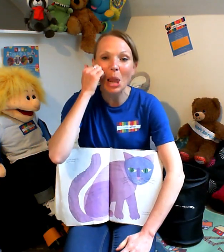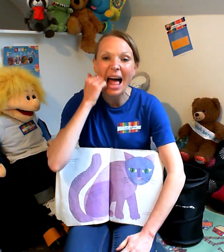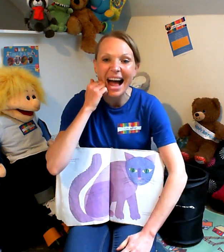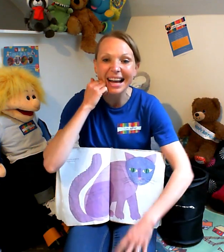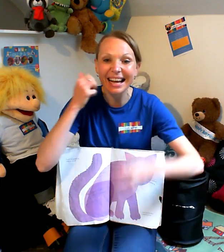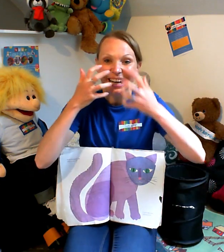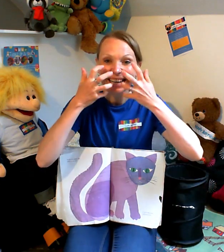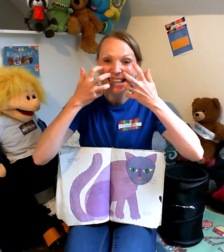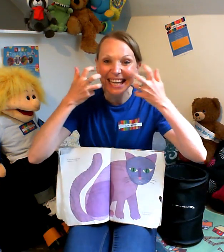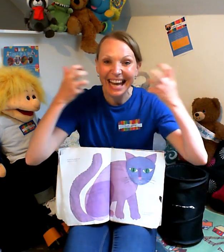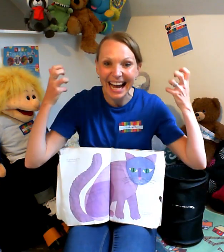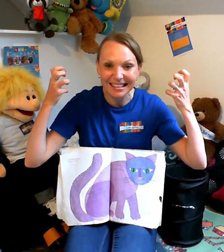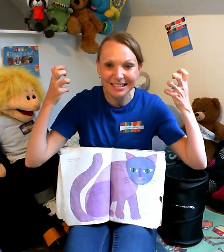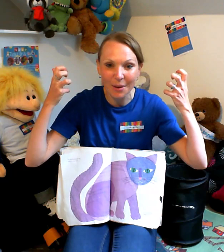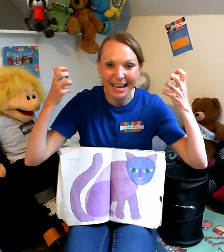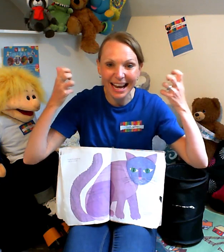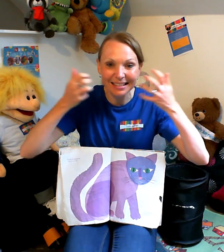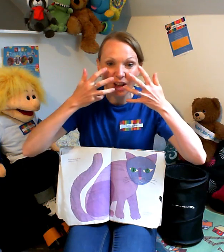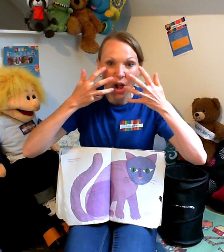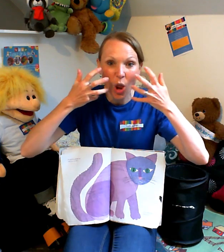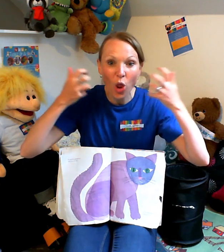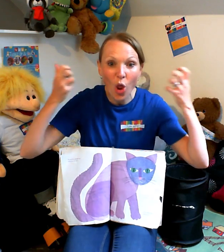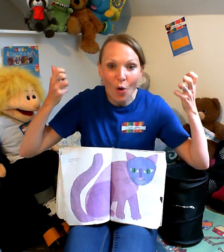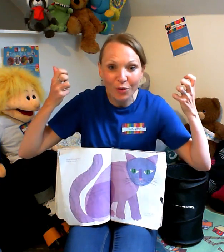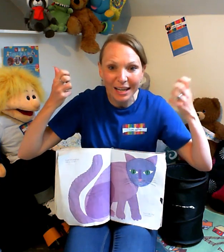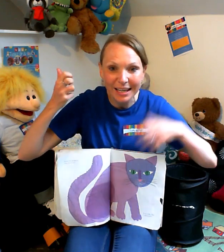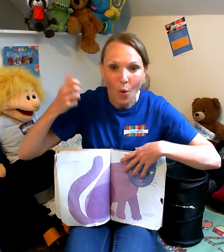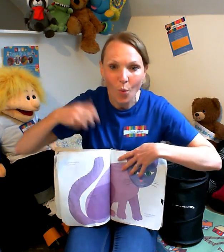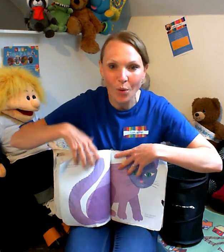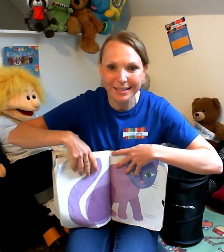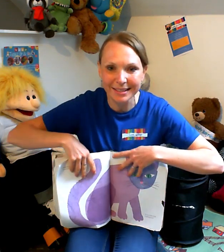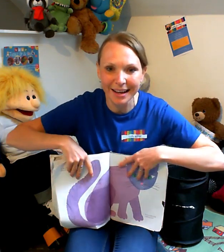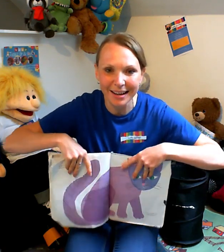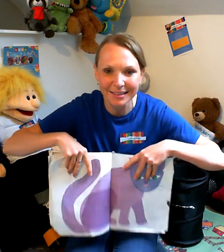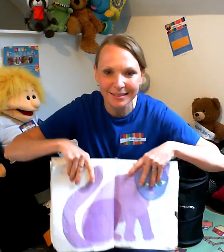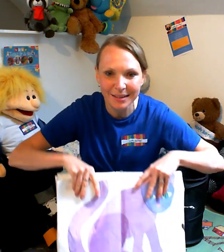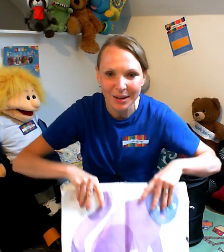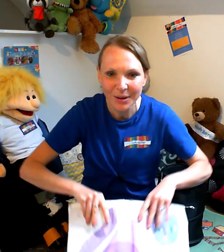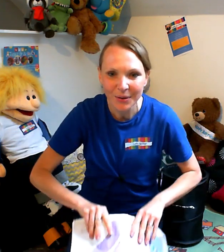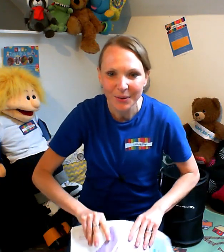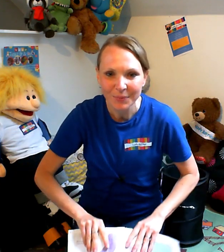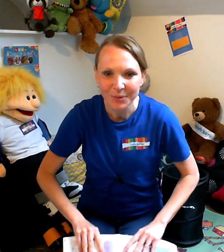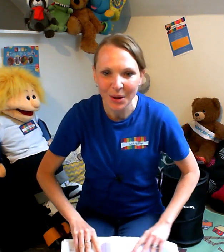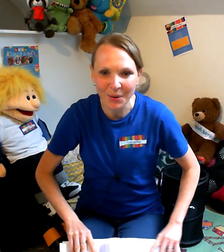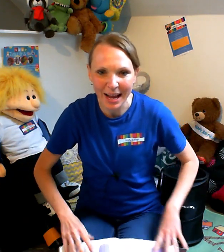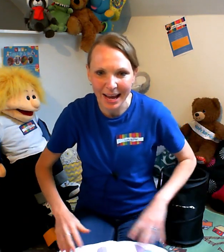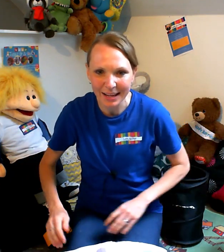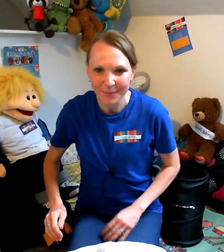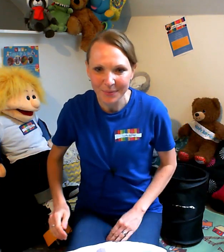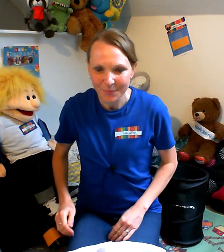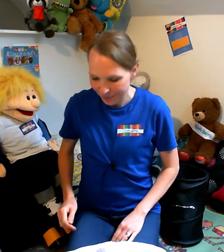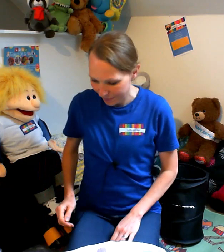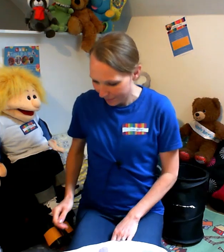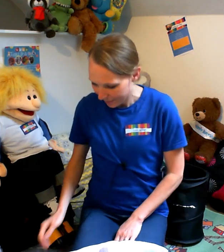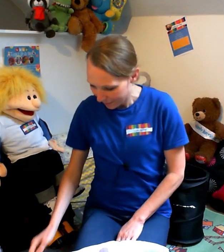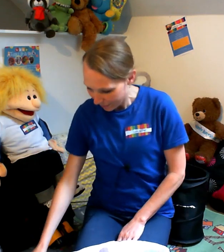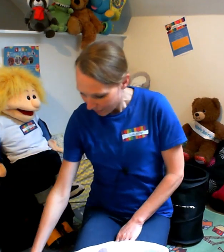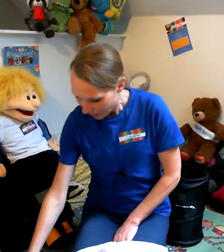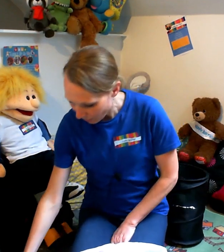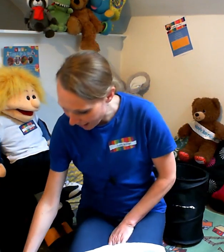black cat. So a cat is our lovely whiskers. Okay. White. Right,